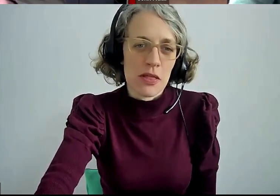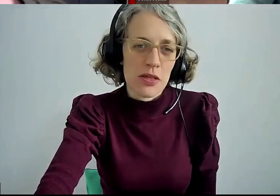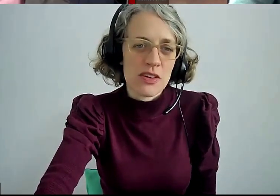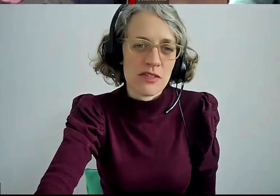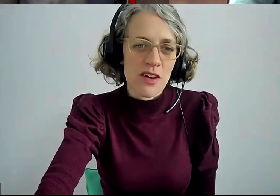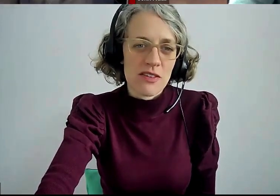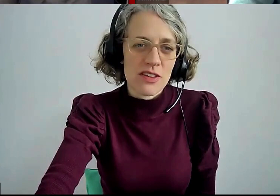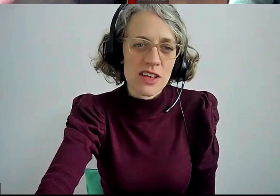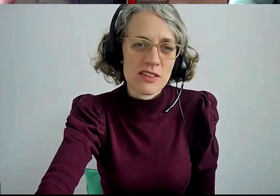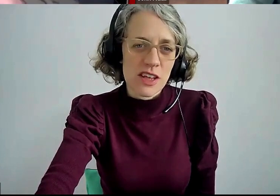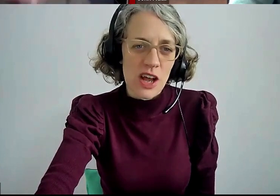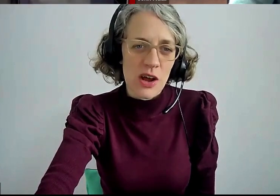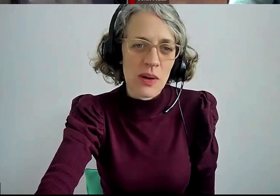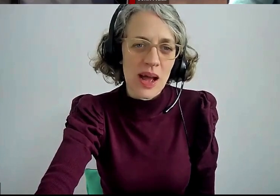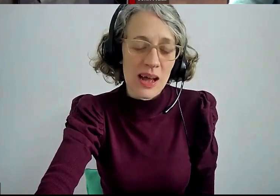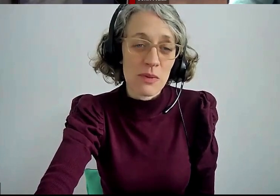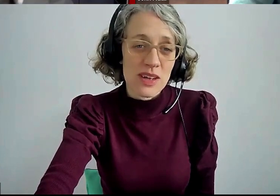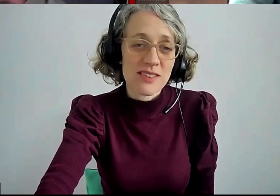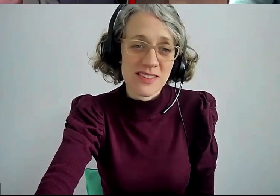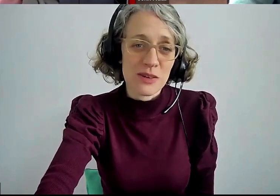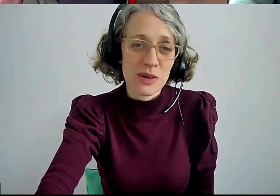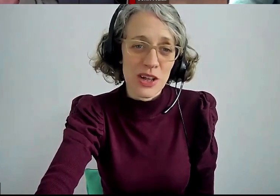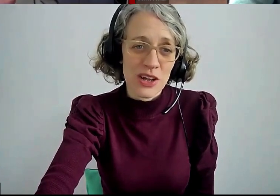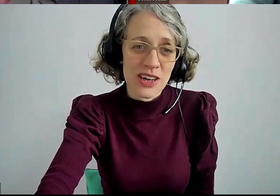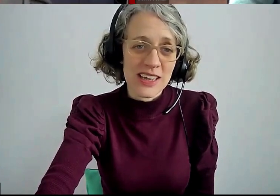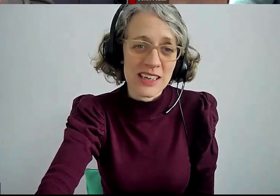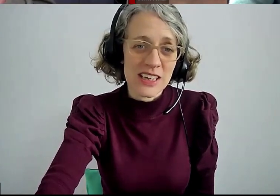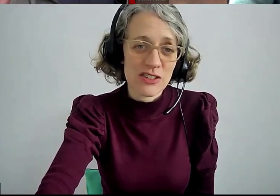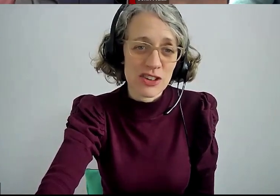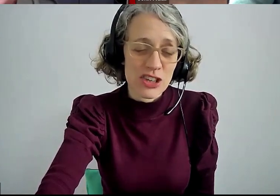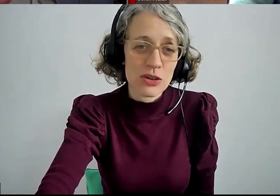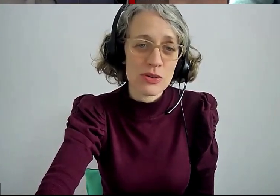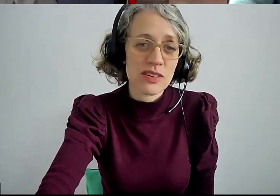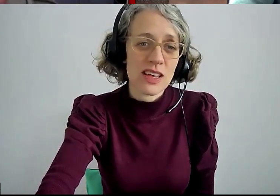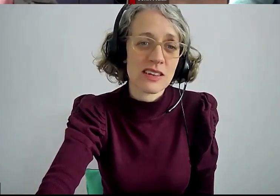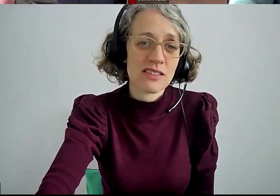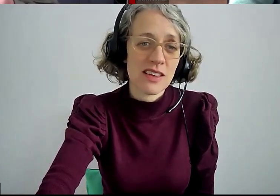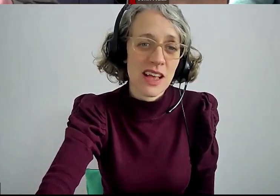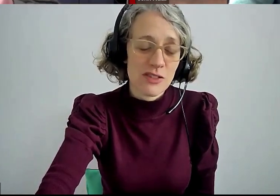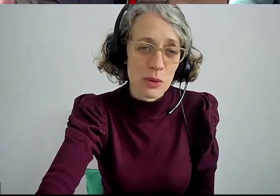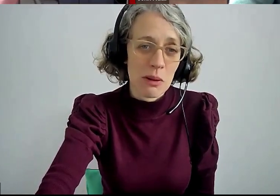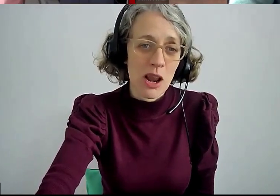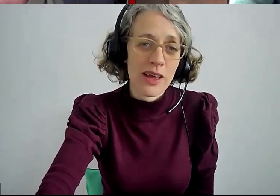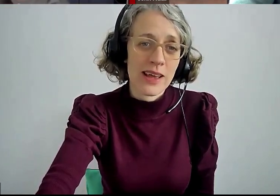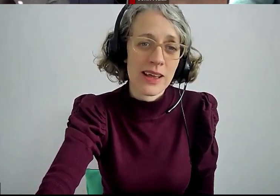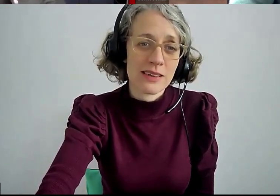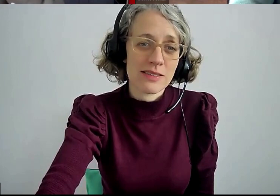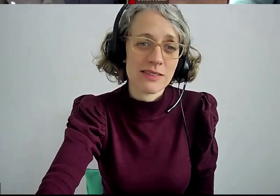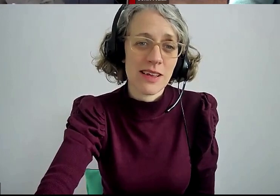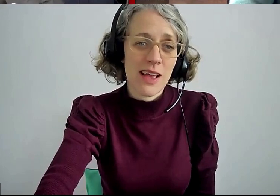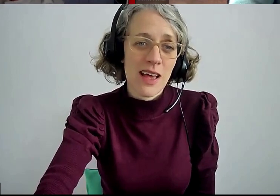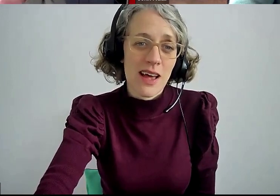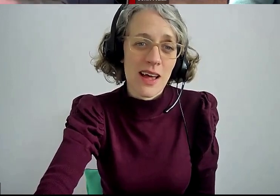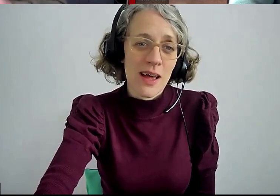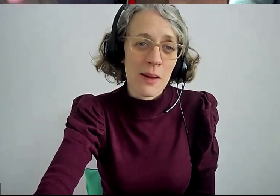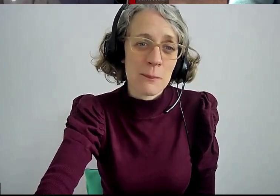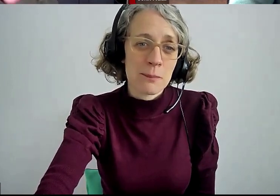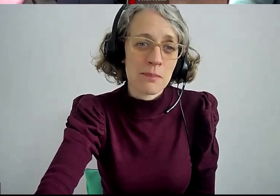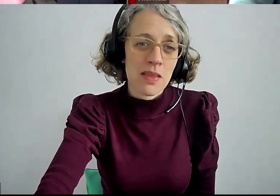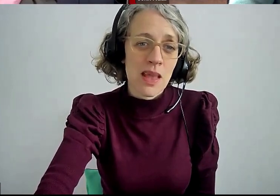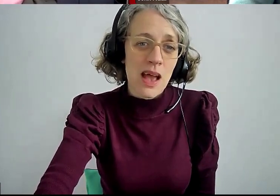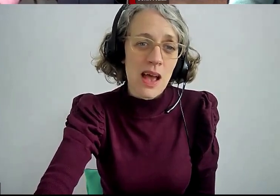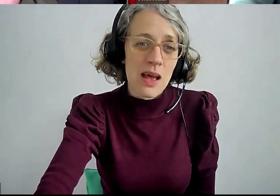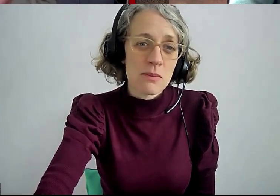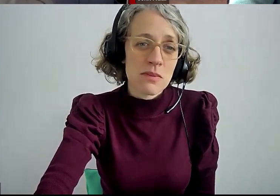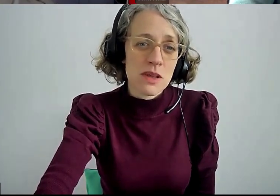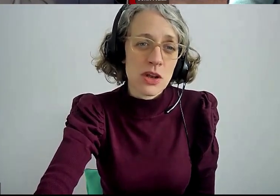learning that 35 years ago, and we're still learning to use it, to apply it,